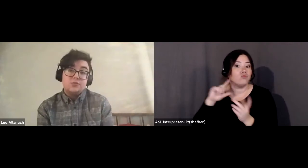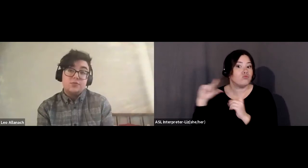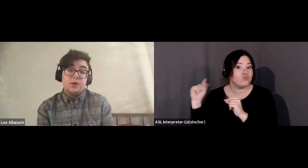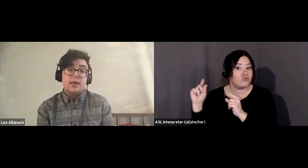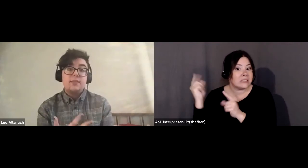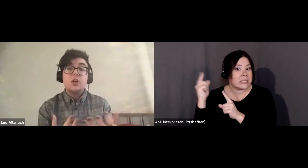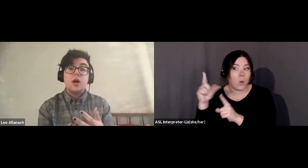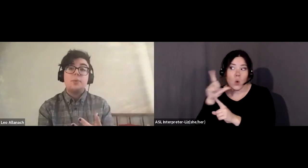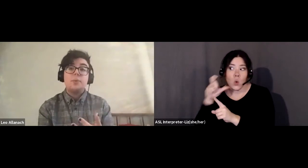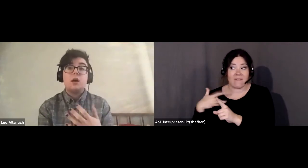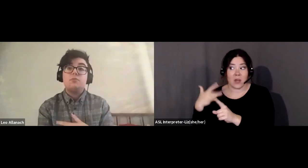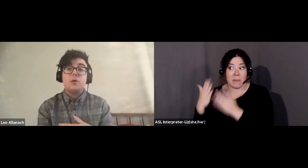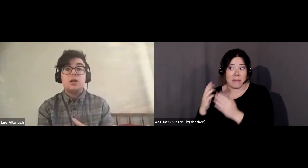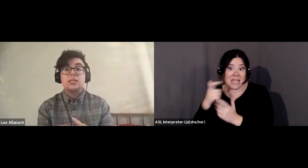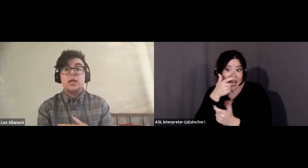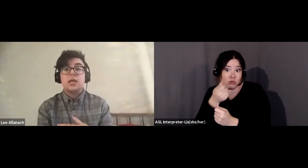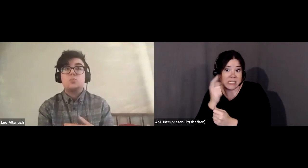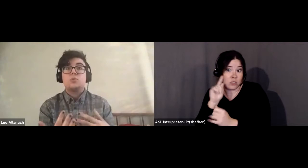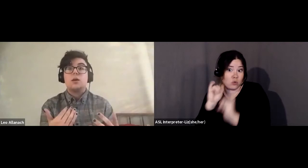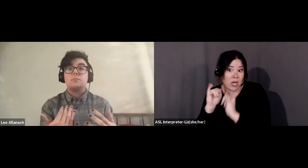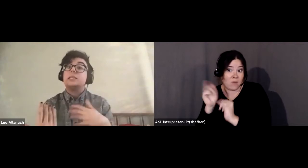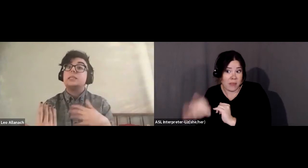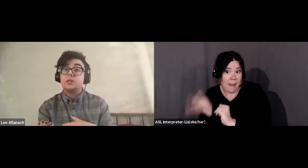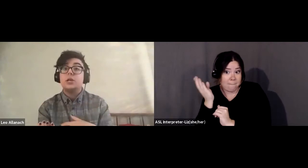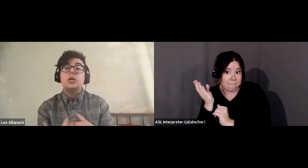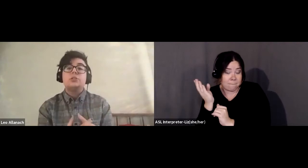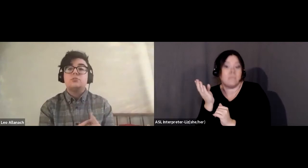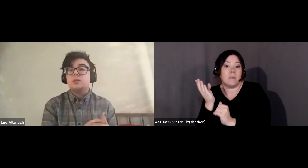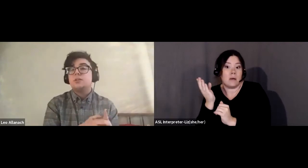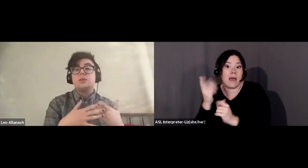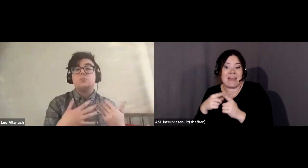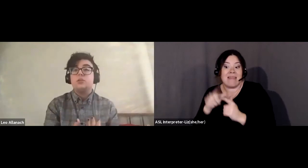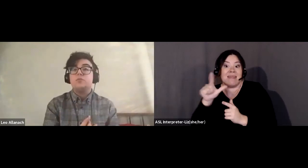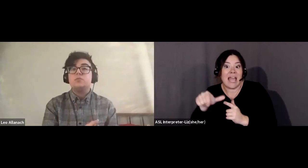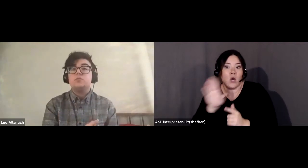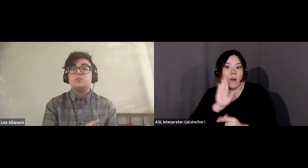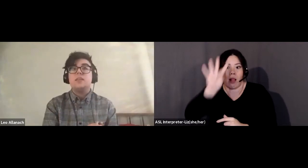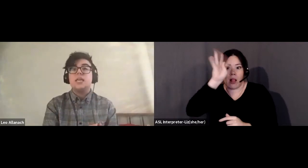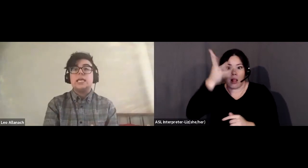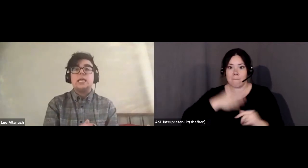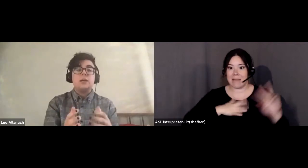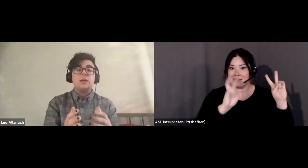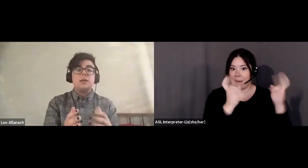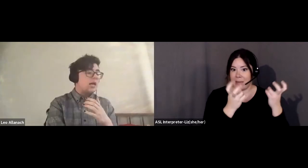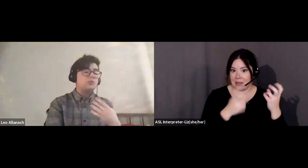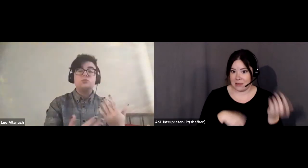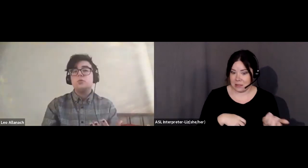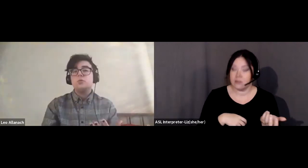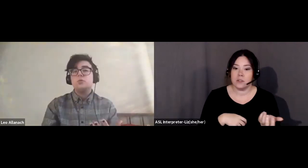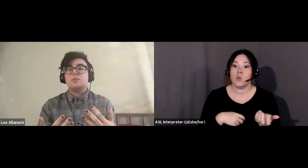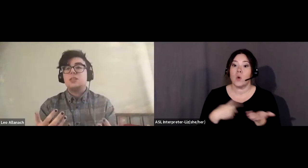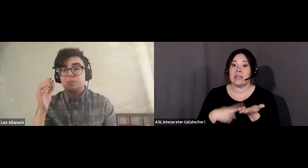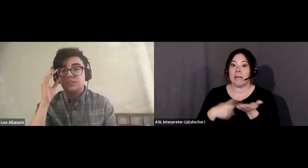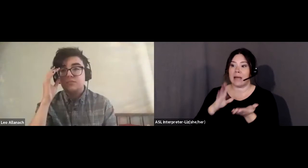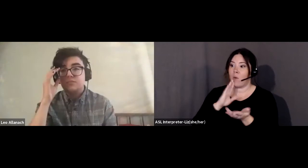interesting to interview, and the topic of the podcast will come later. So sometimes I will interview someone thinking they have a